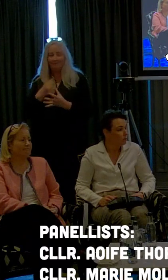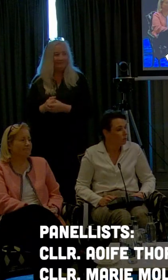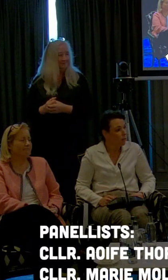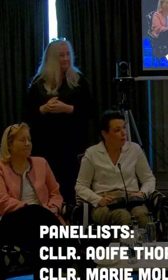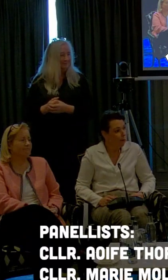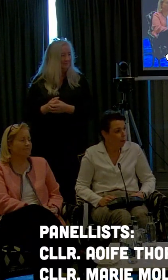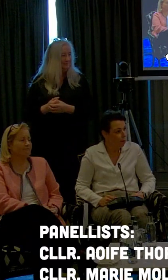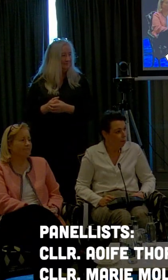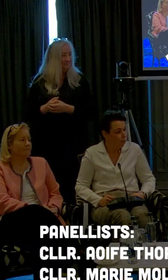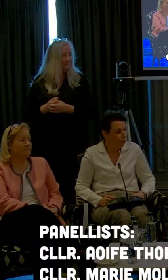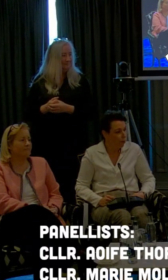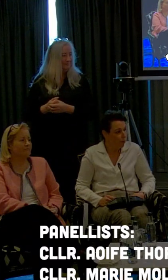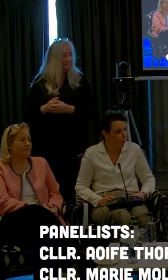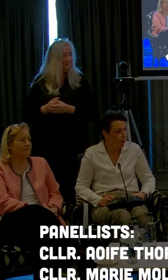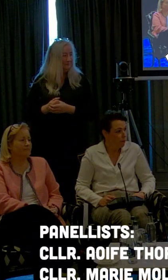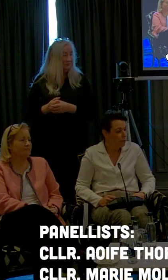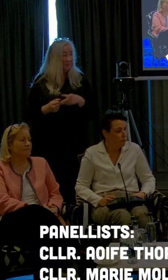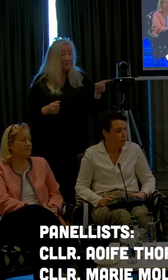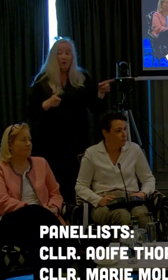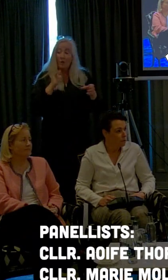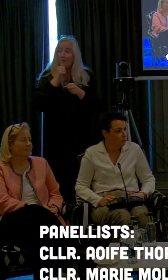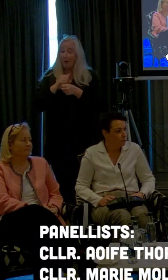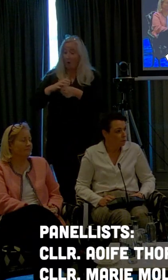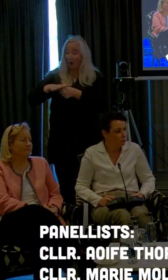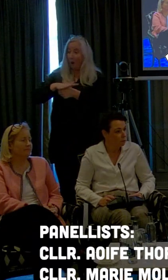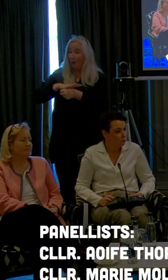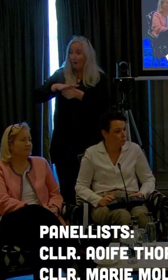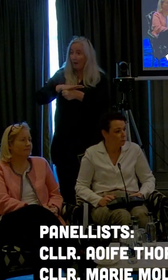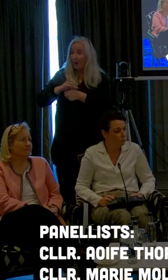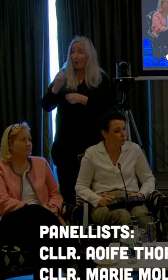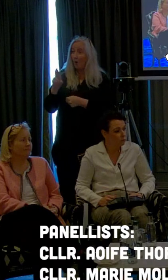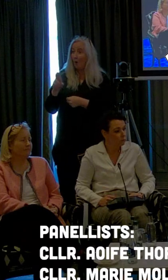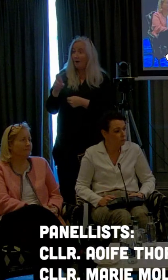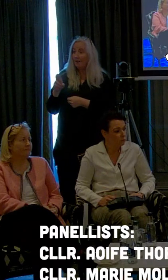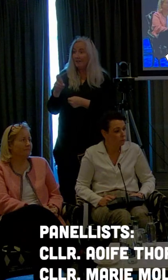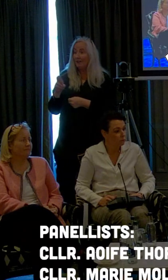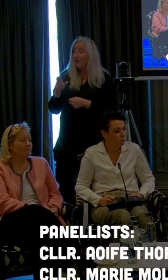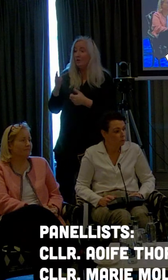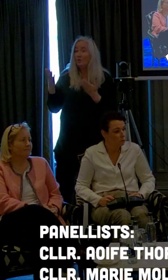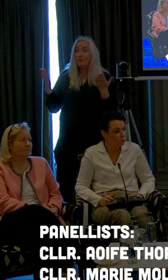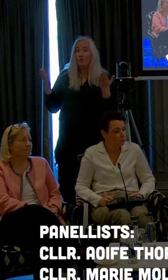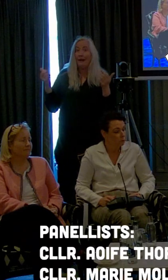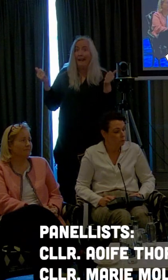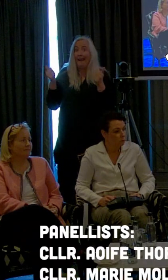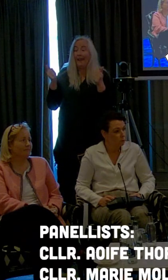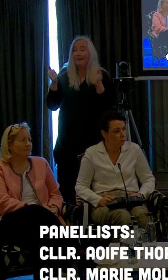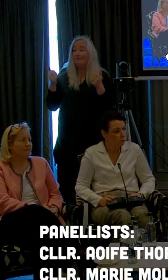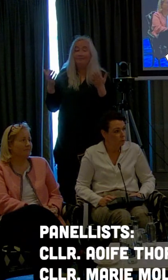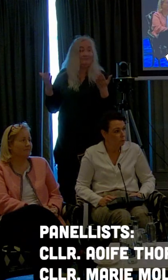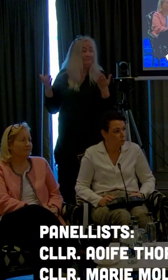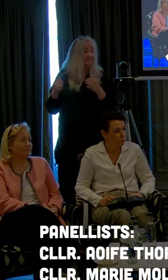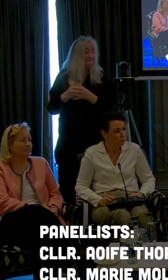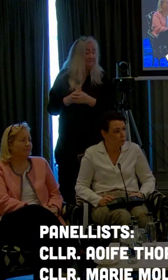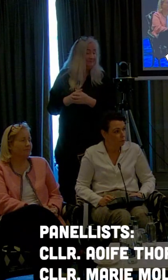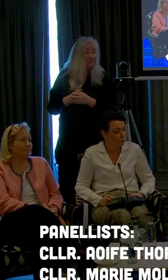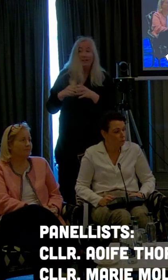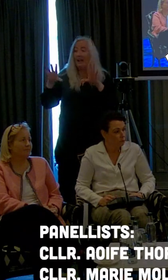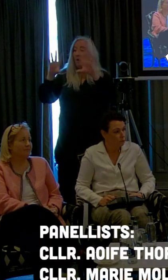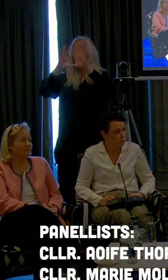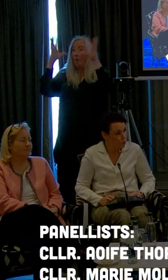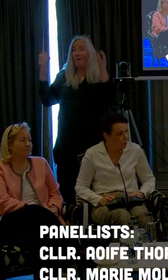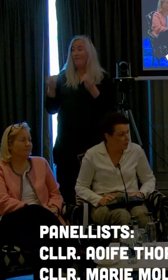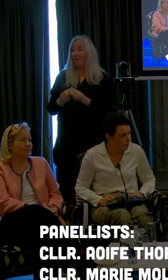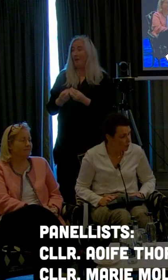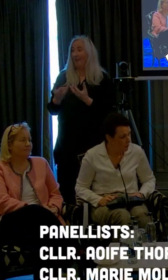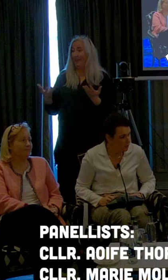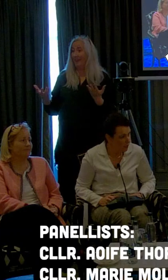When you're talking, are you talking local wise or? If we confine it even to, if we even overall. Confine it to overall or whatever, I would